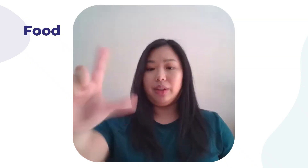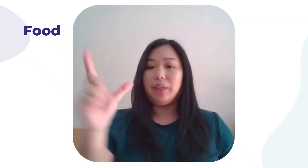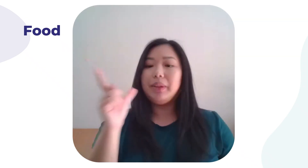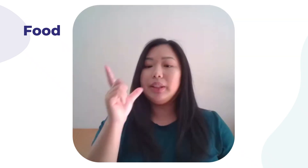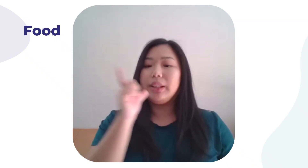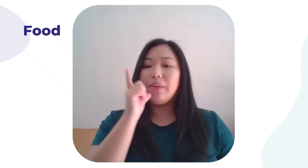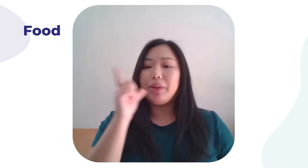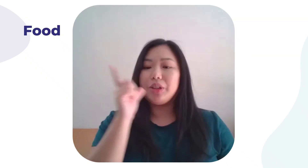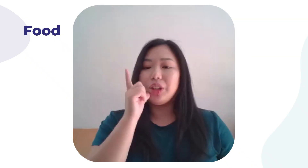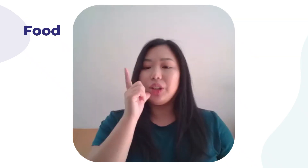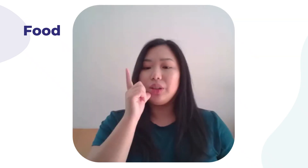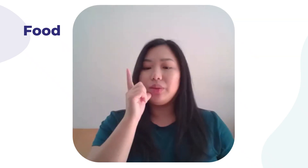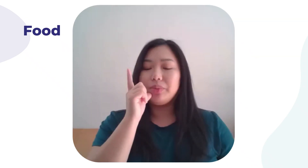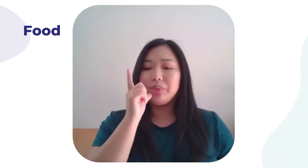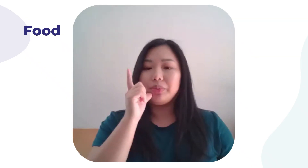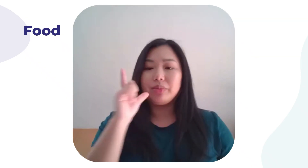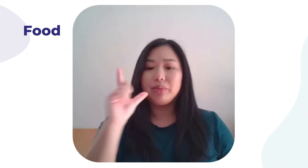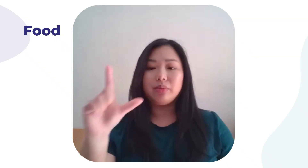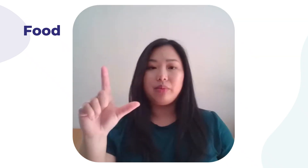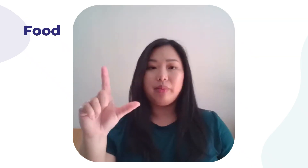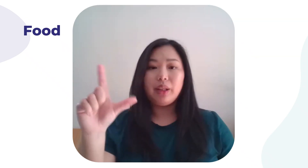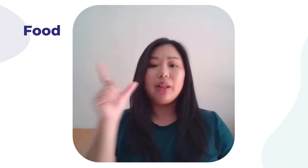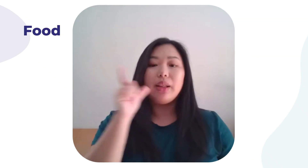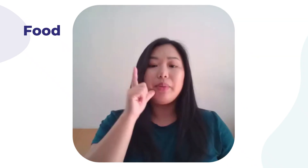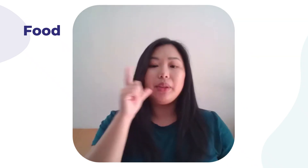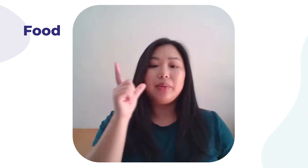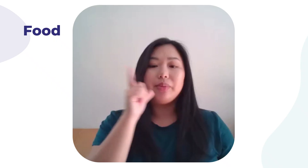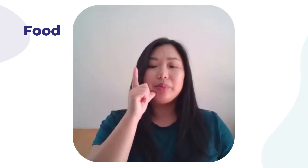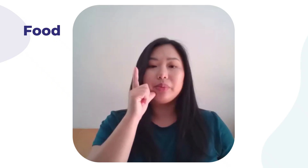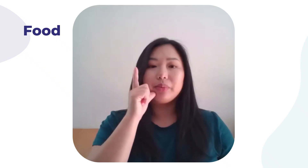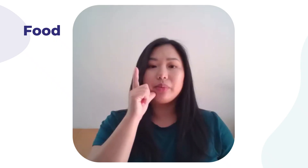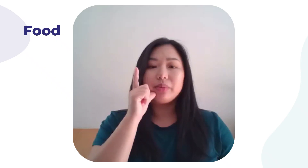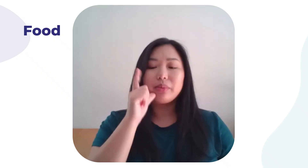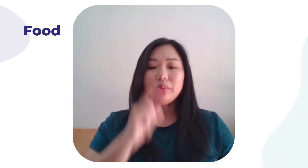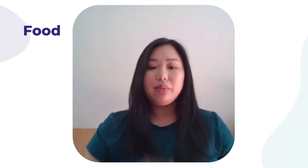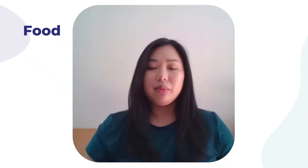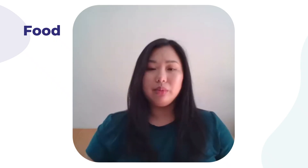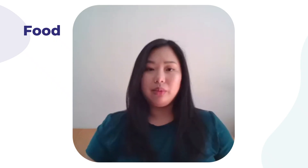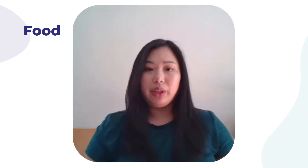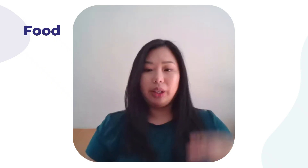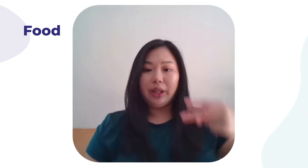L for lemon, tap your chin. Lemon.